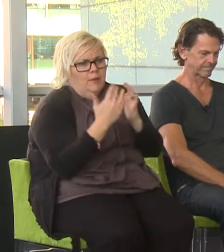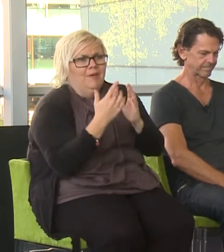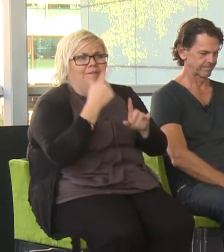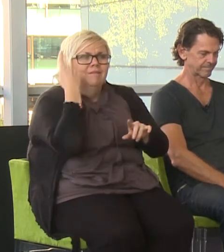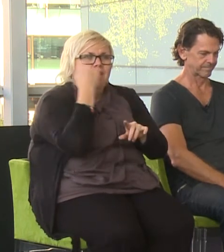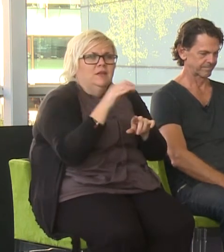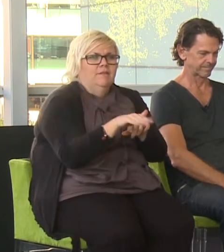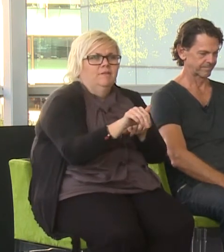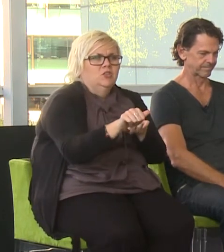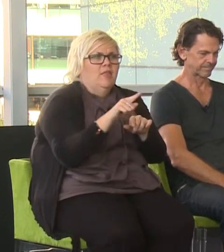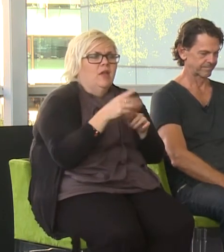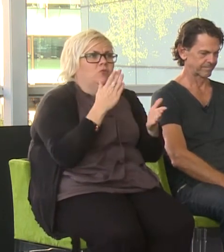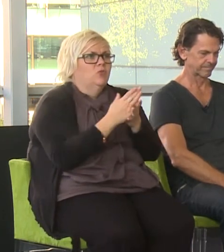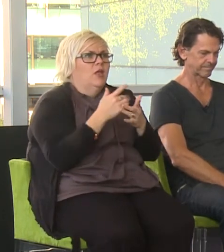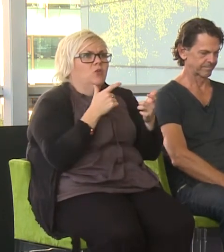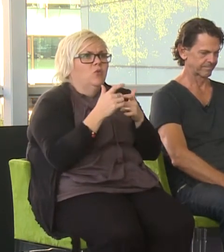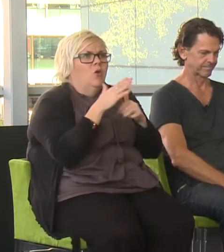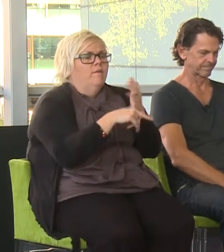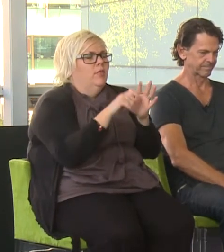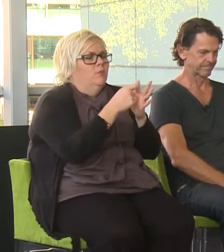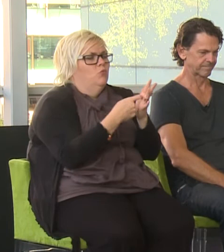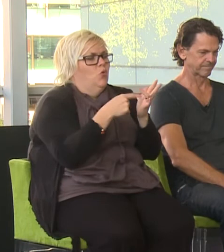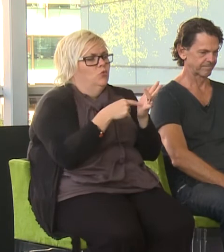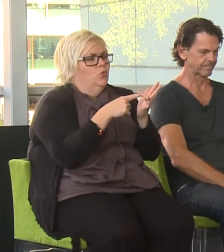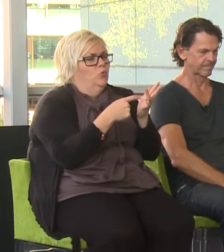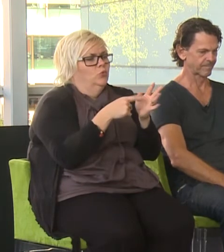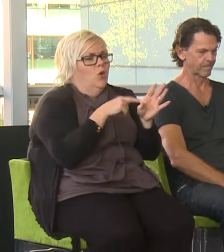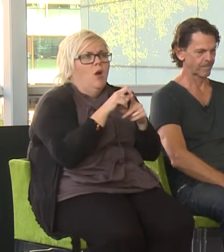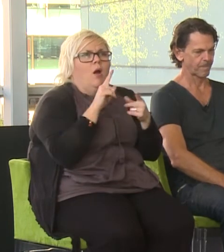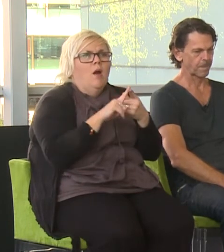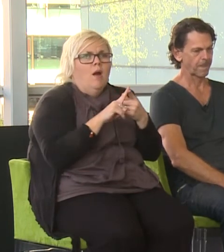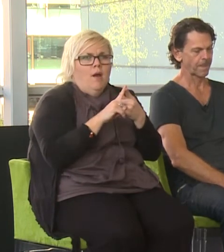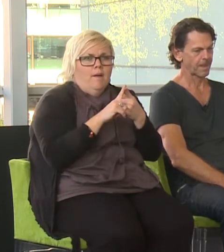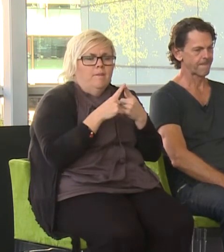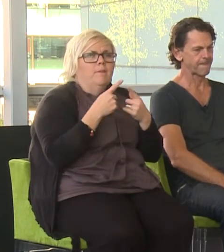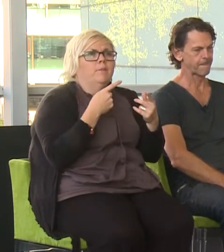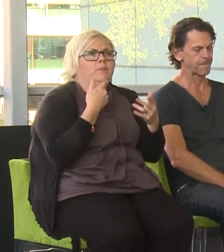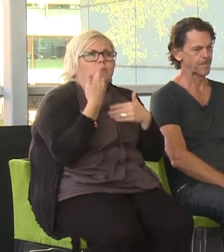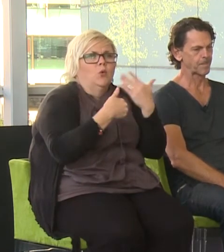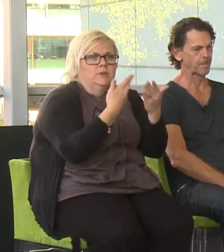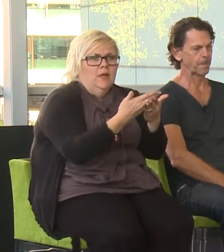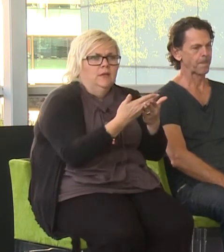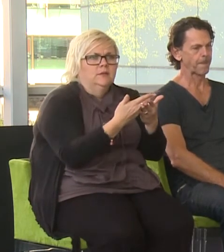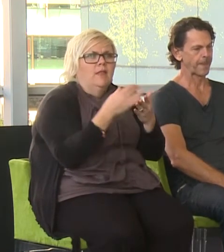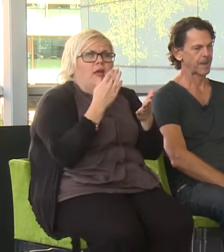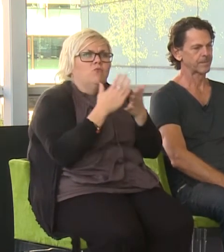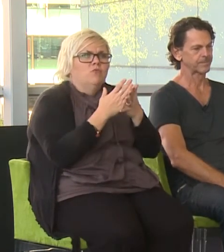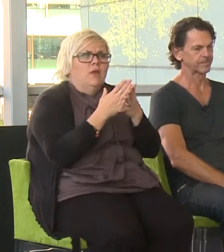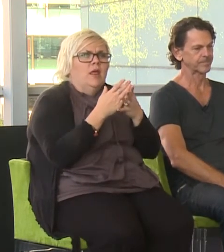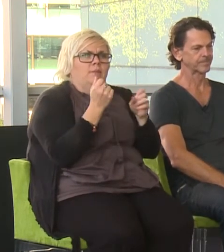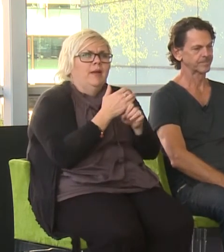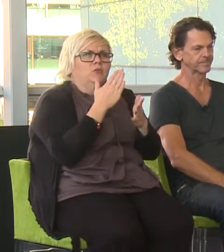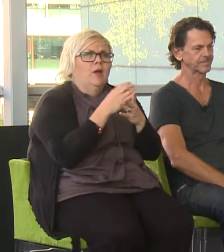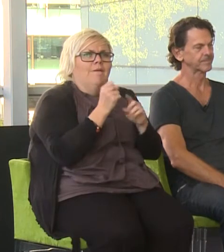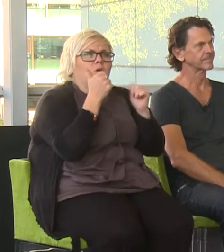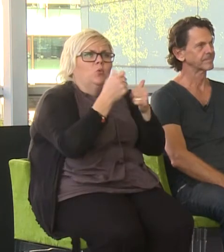they're gaining a control on the prototyping process. It's all about having absolute control over the outcome, the small